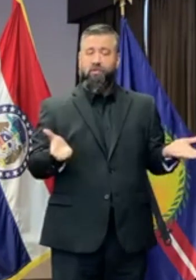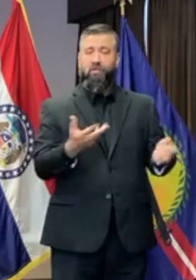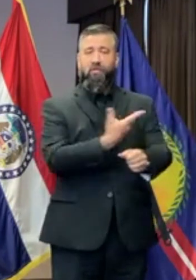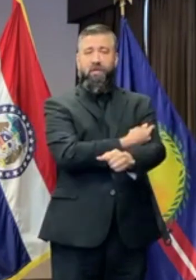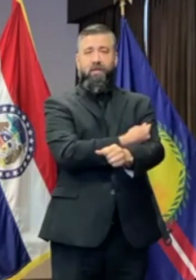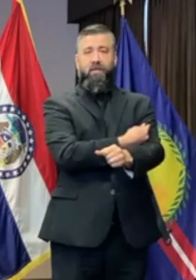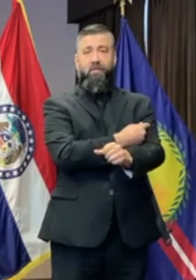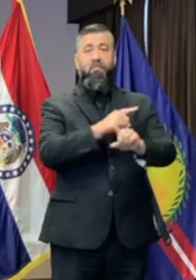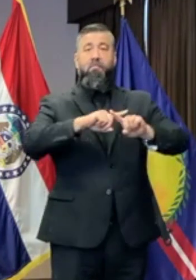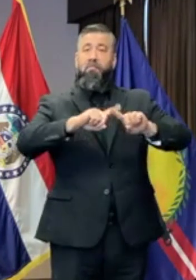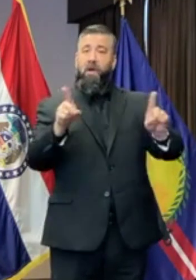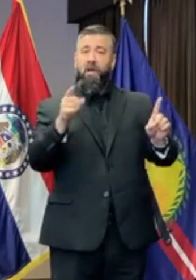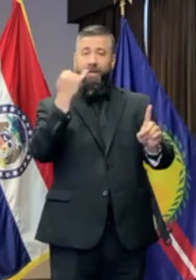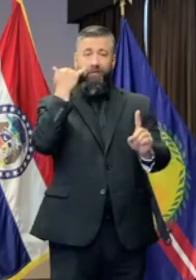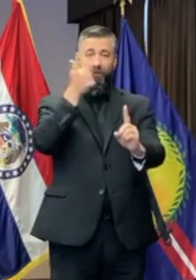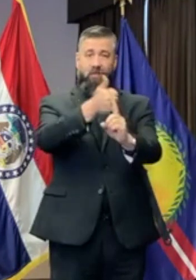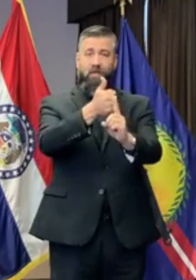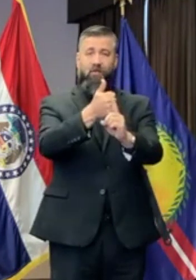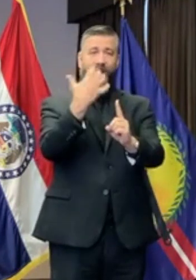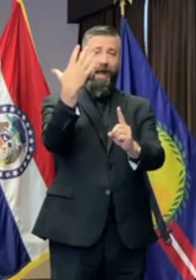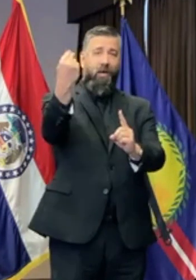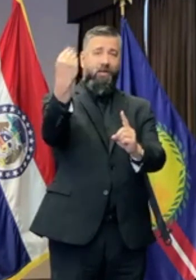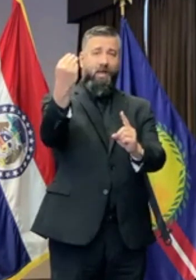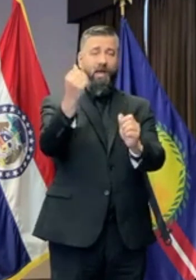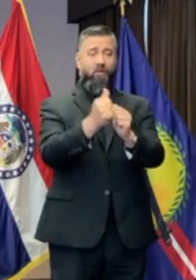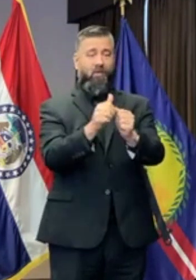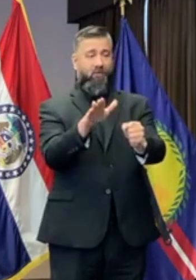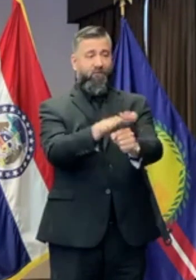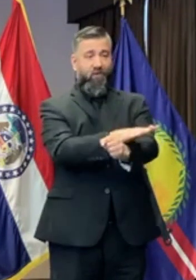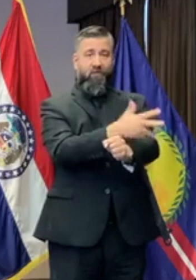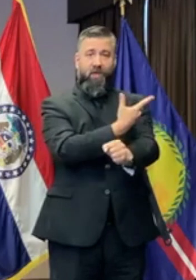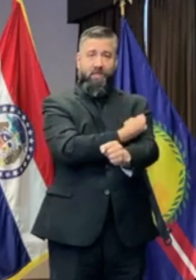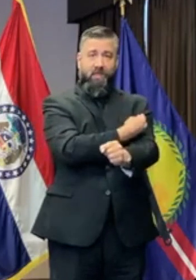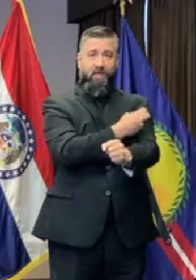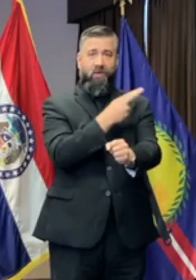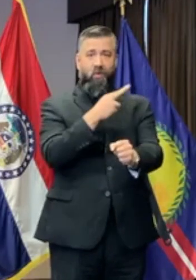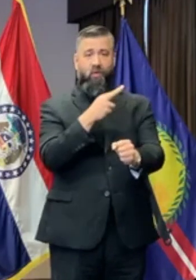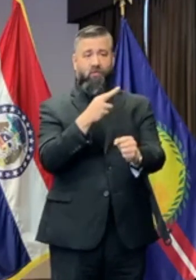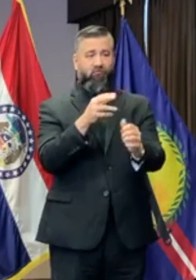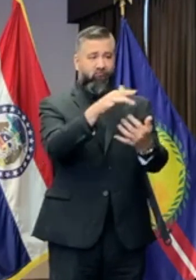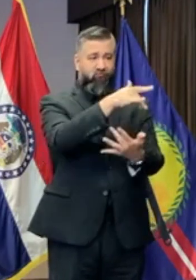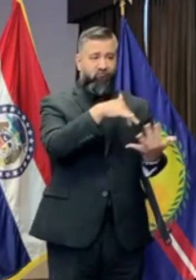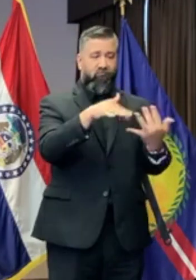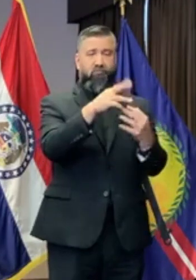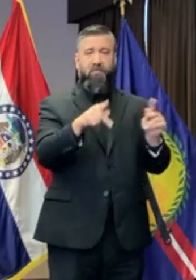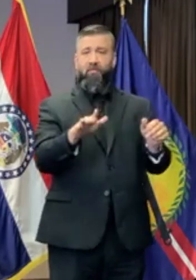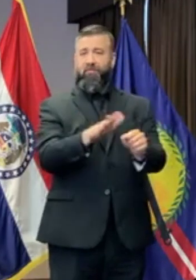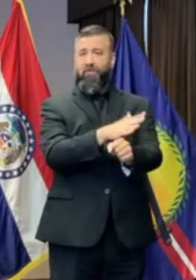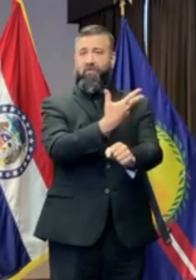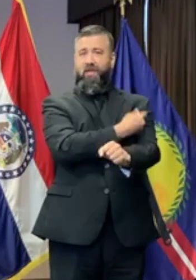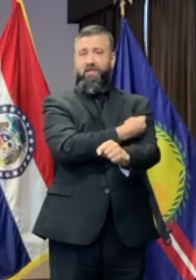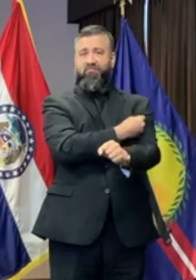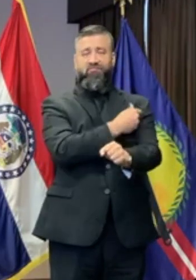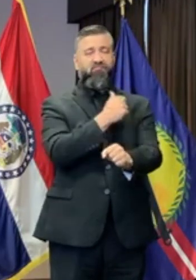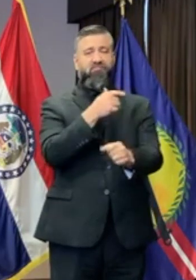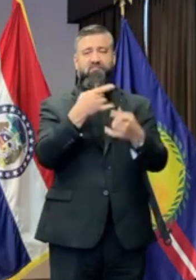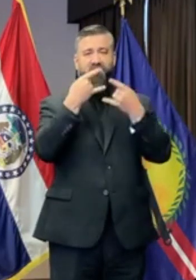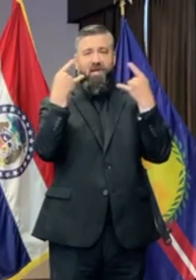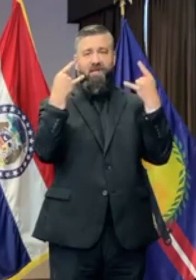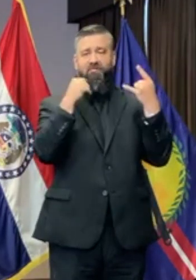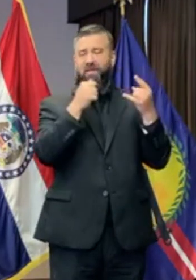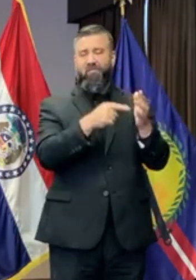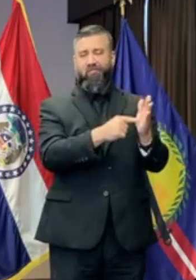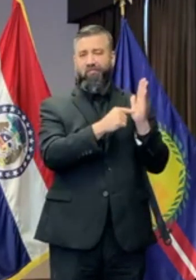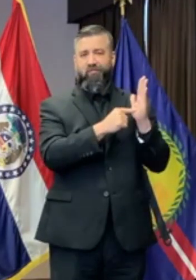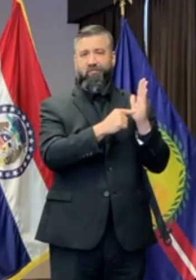fully vaccinated or outdoors with those who are fully vaccinated, masks are not required. Under this new health